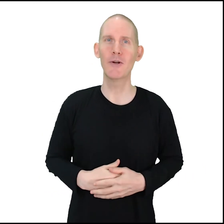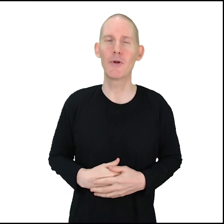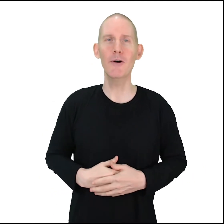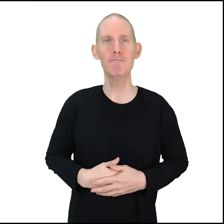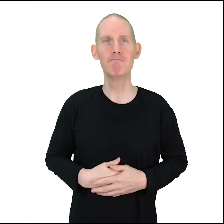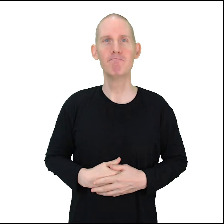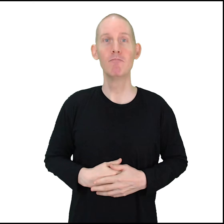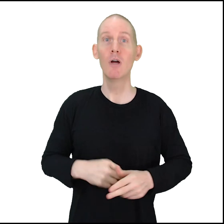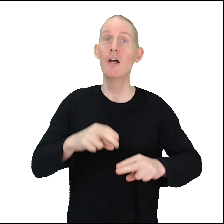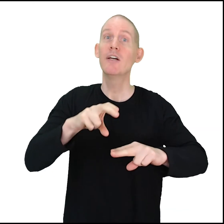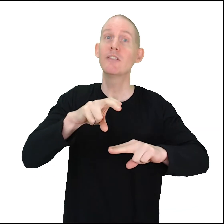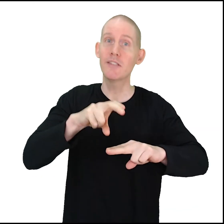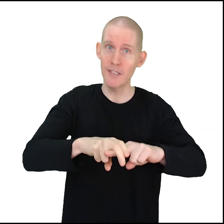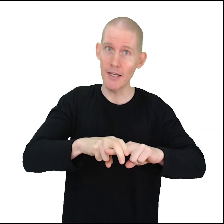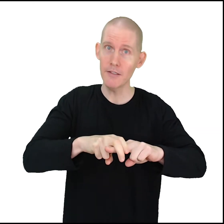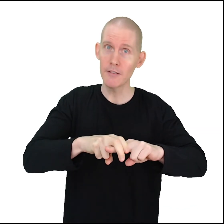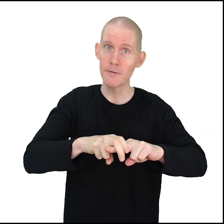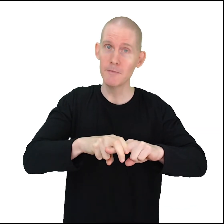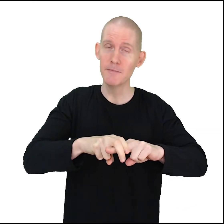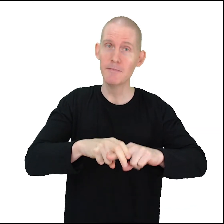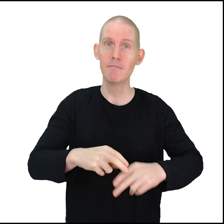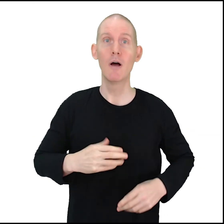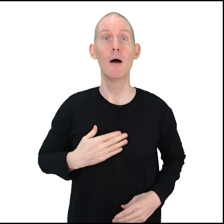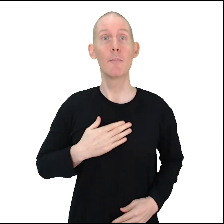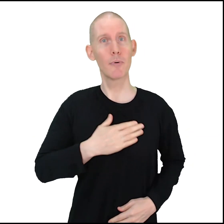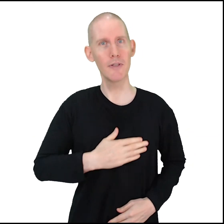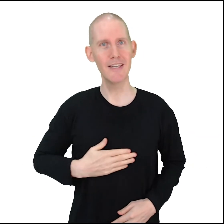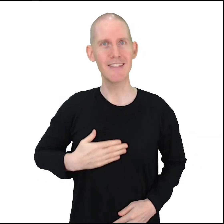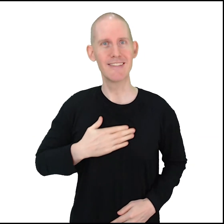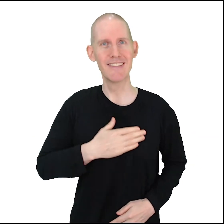go. Sit, please.